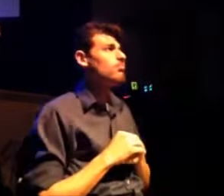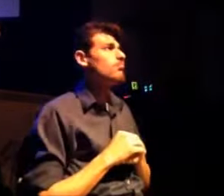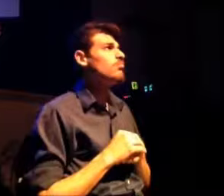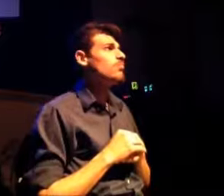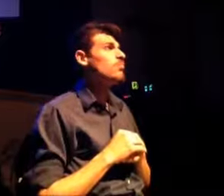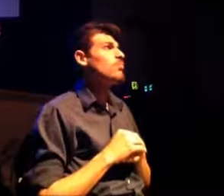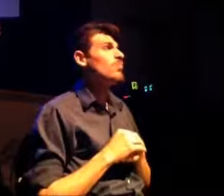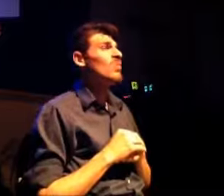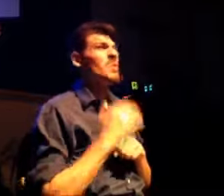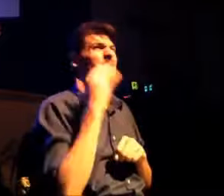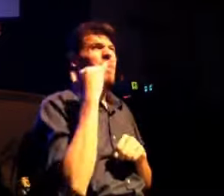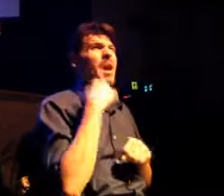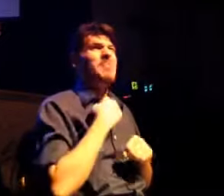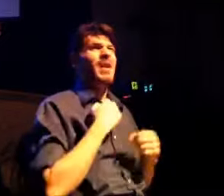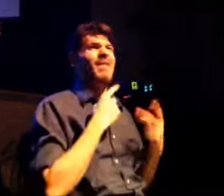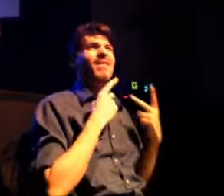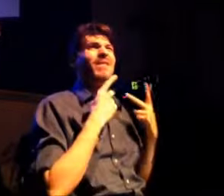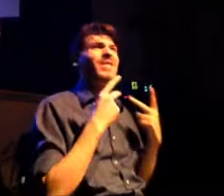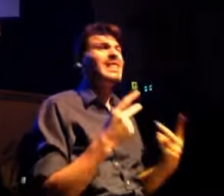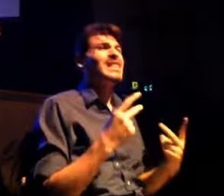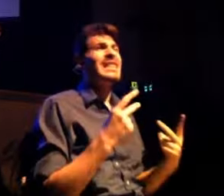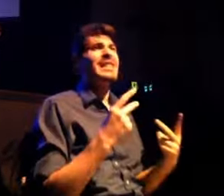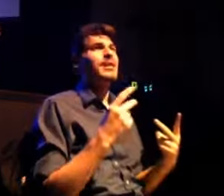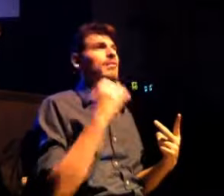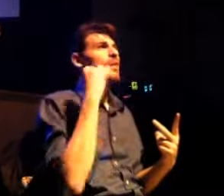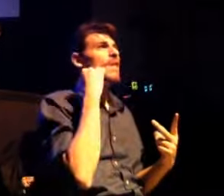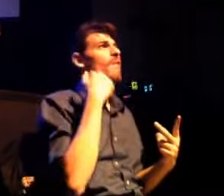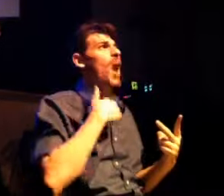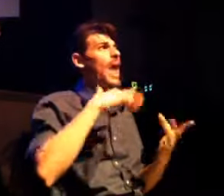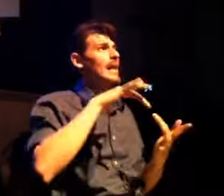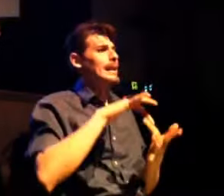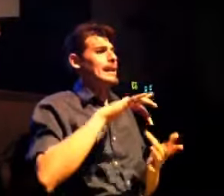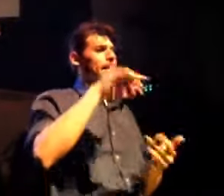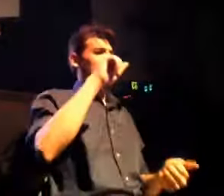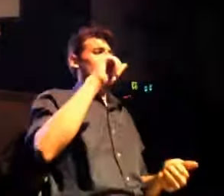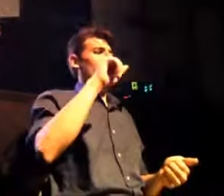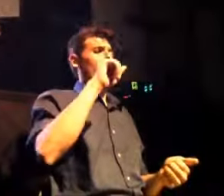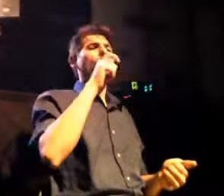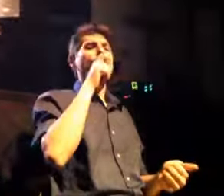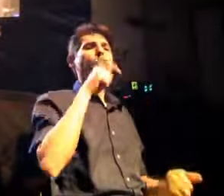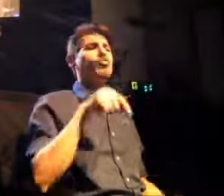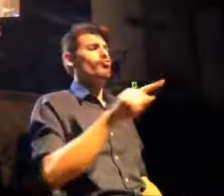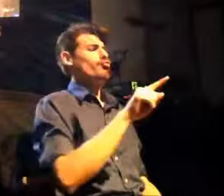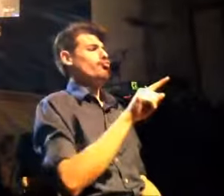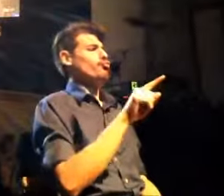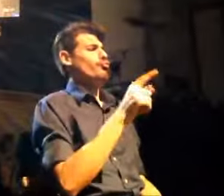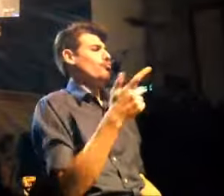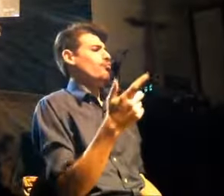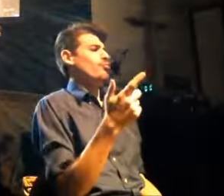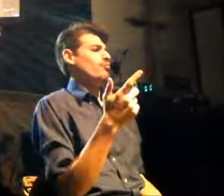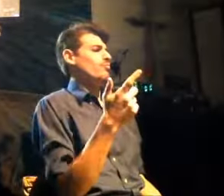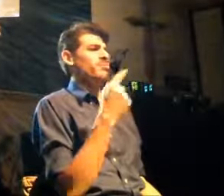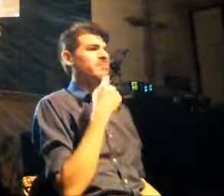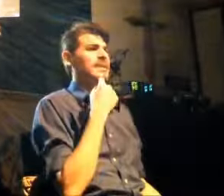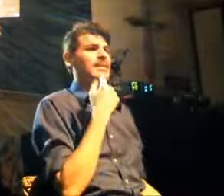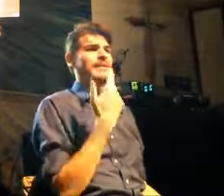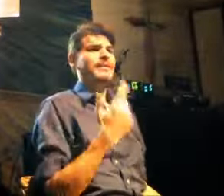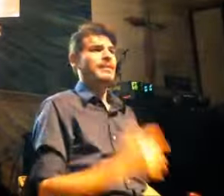visit? If I disappeared today, would it even matter? Well, I'm glad you're here,